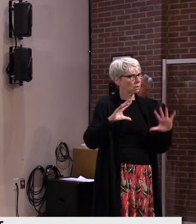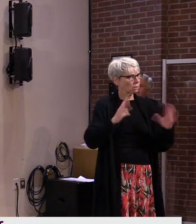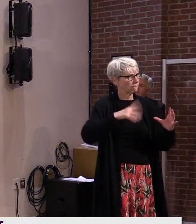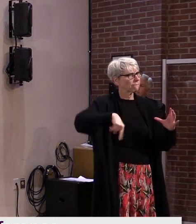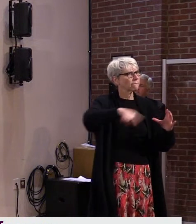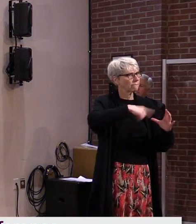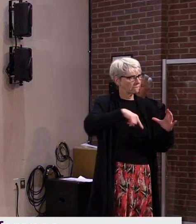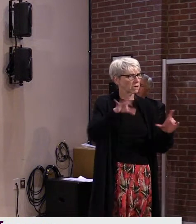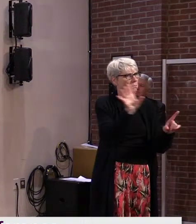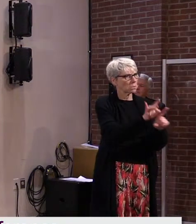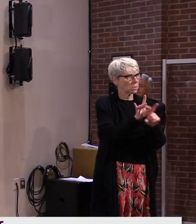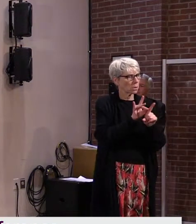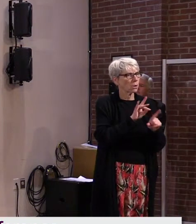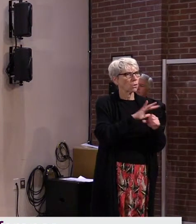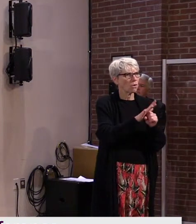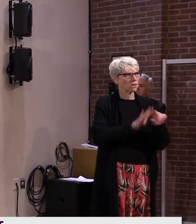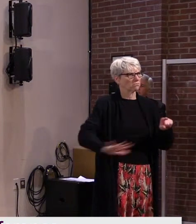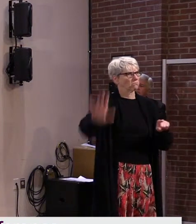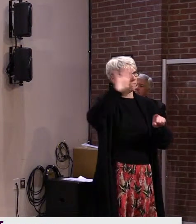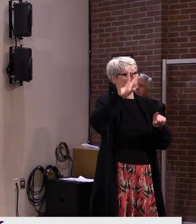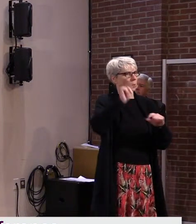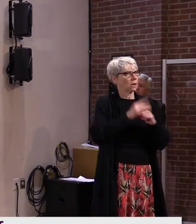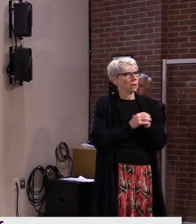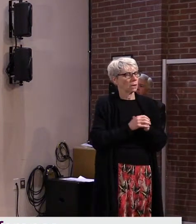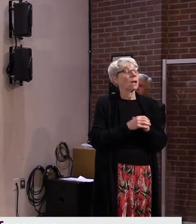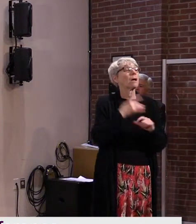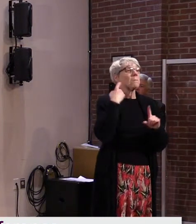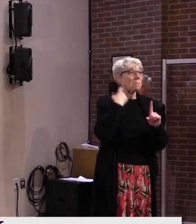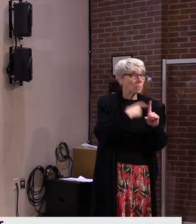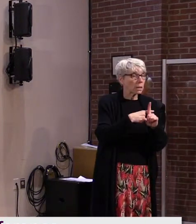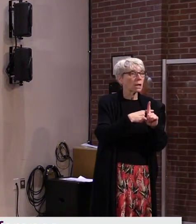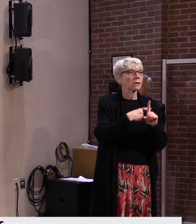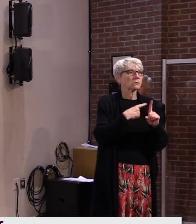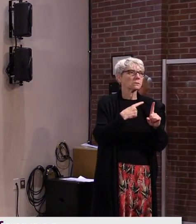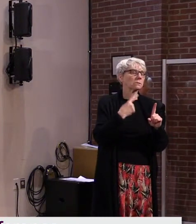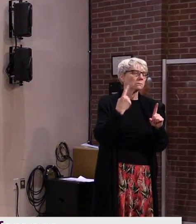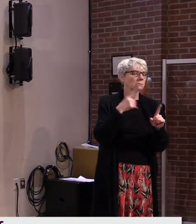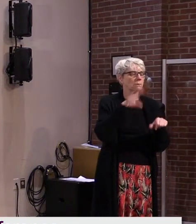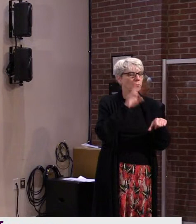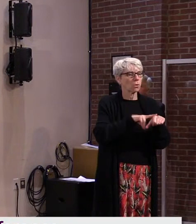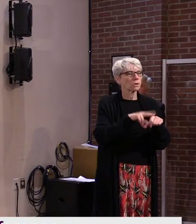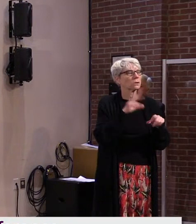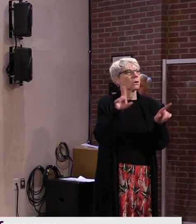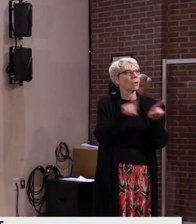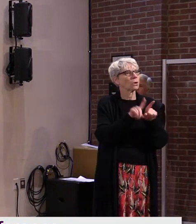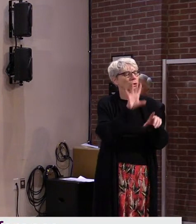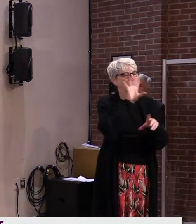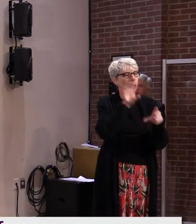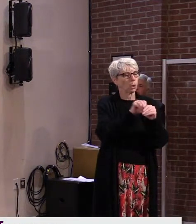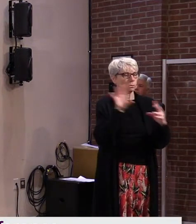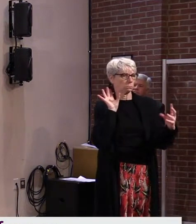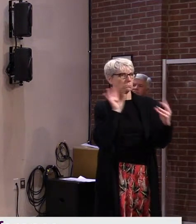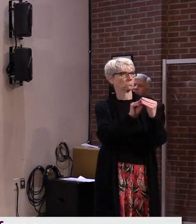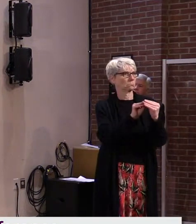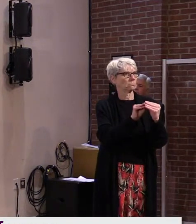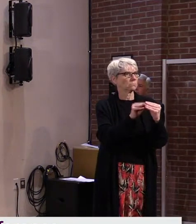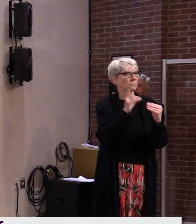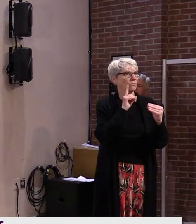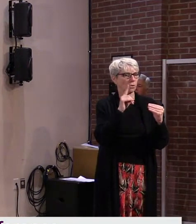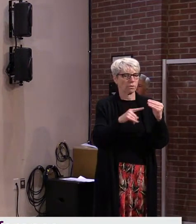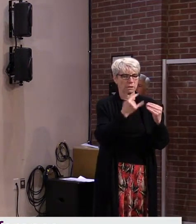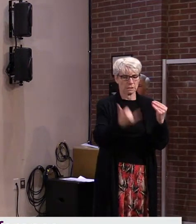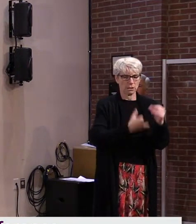So, and then it also has the total for the entire semester as well there, which I think was just north of 500